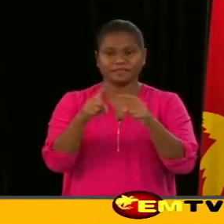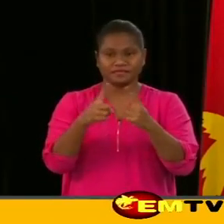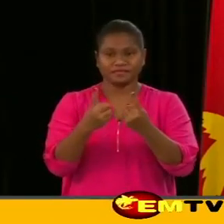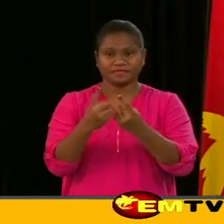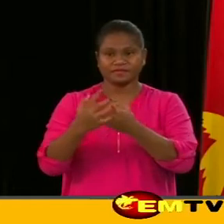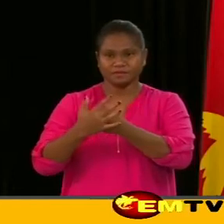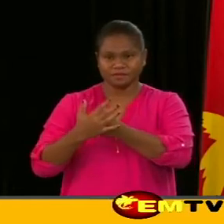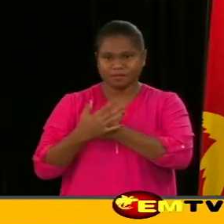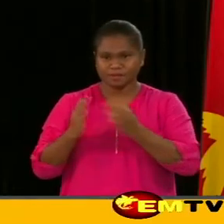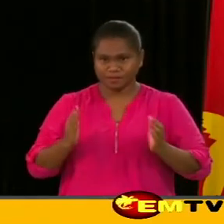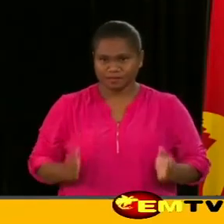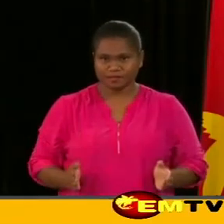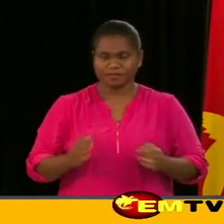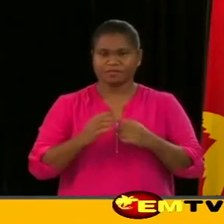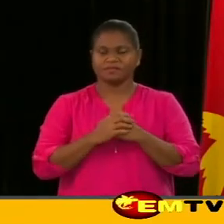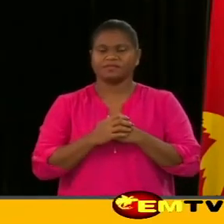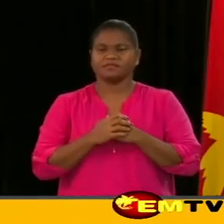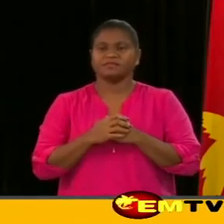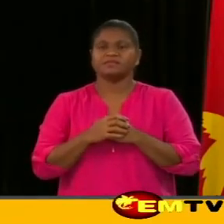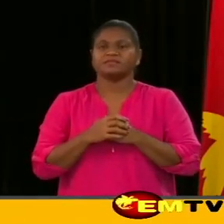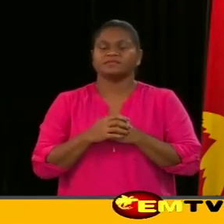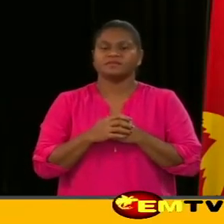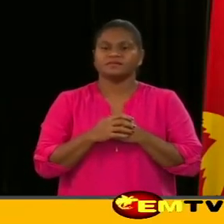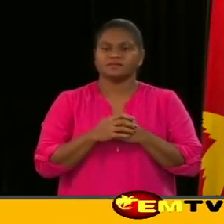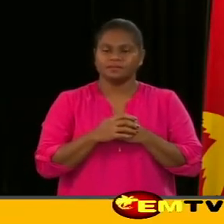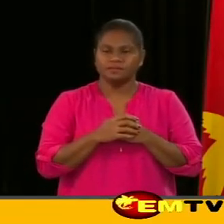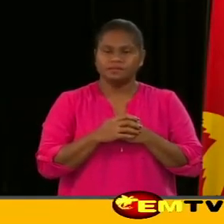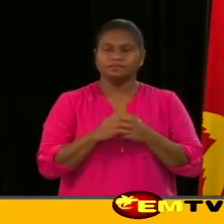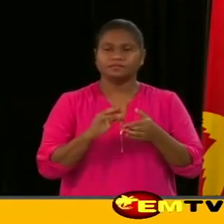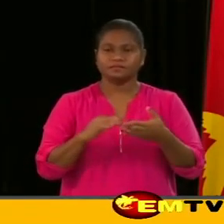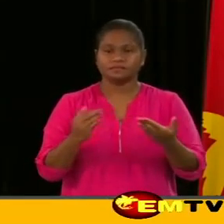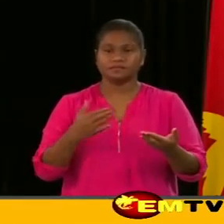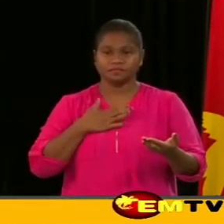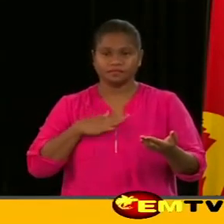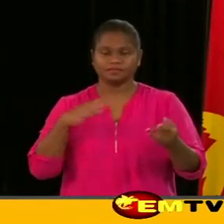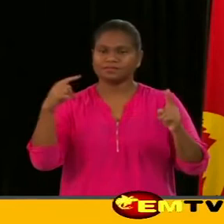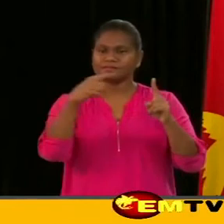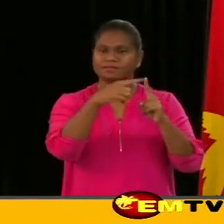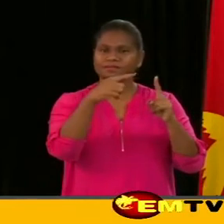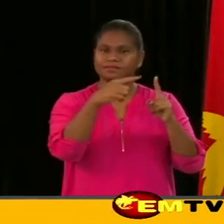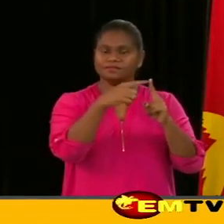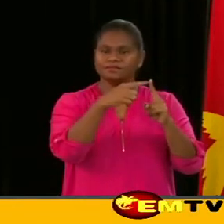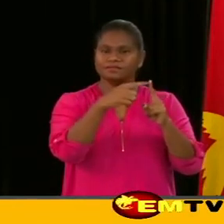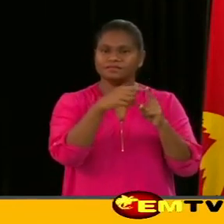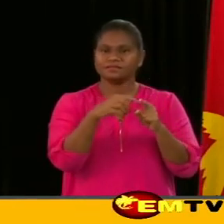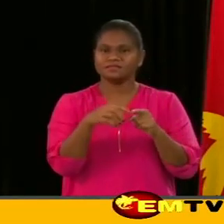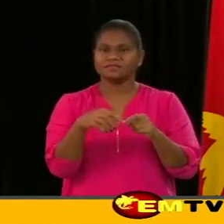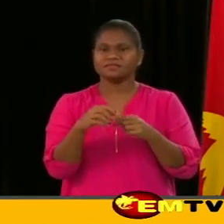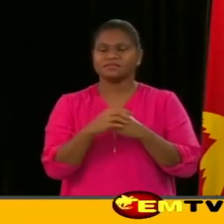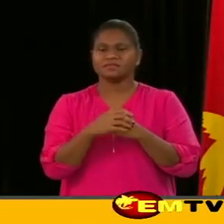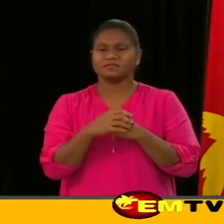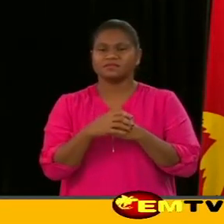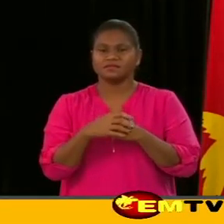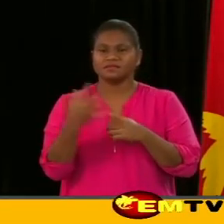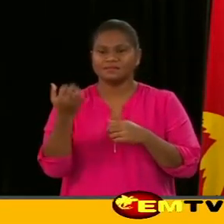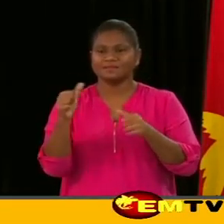will be conducted in these controlled settings. Our aim is to have the capacity to